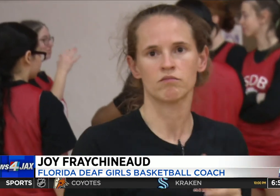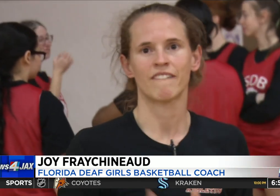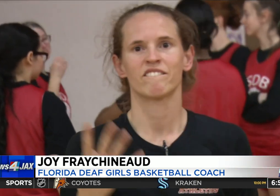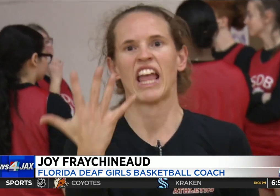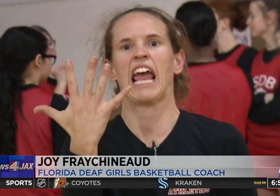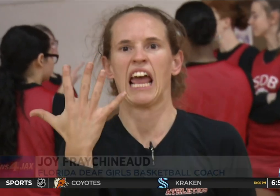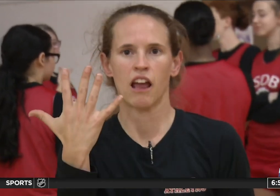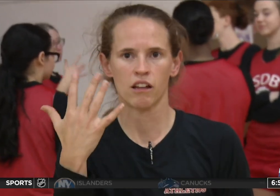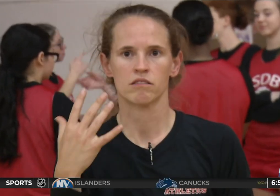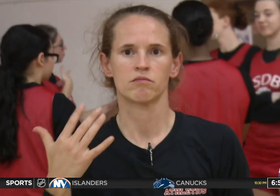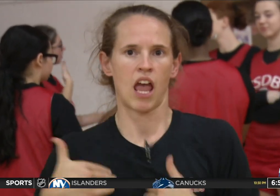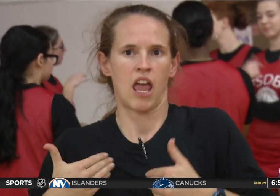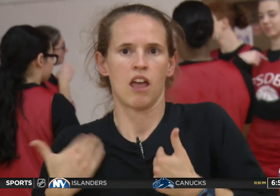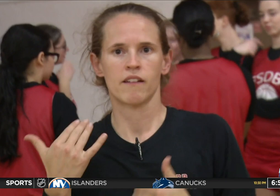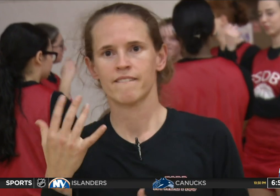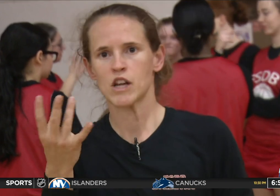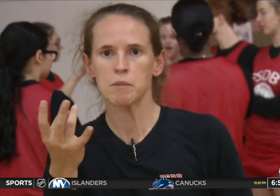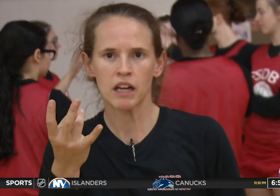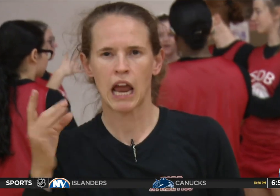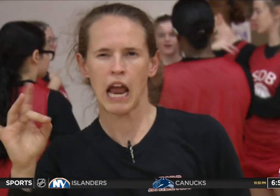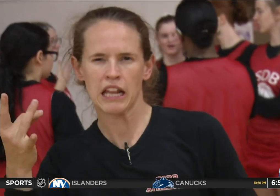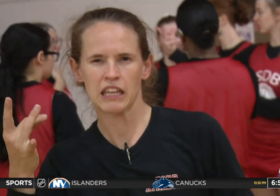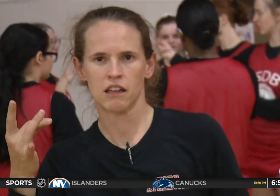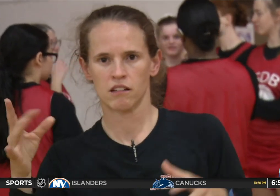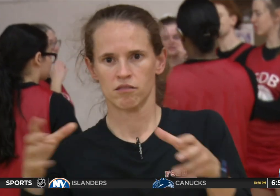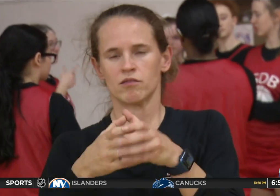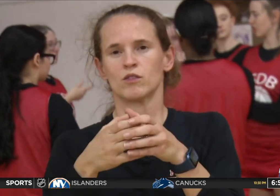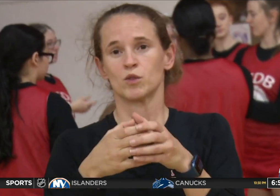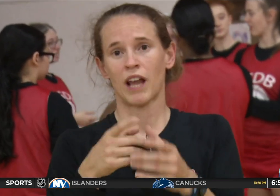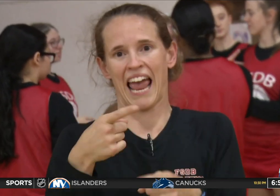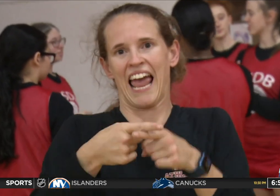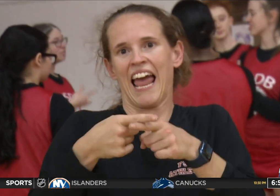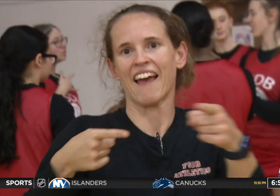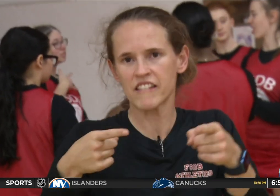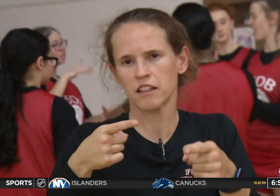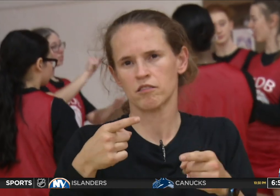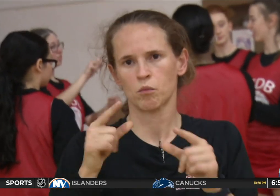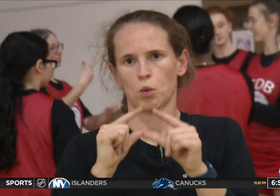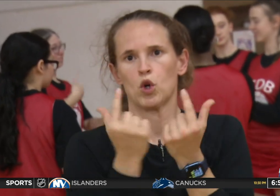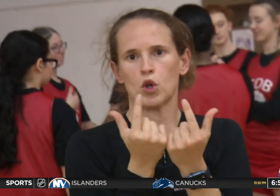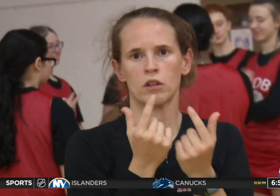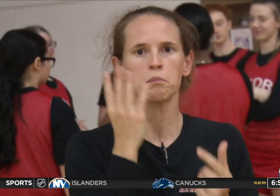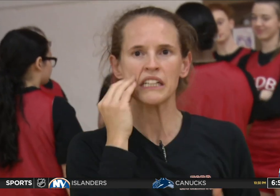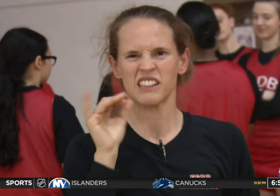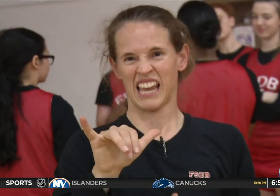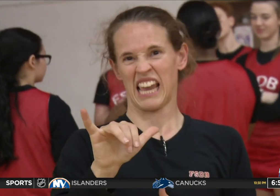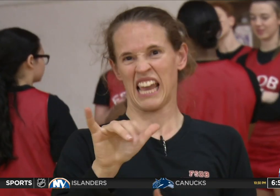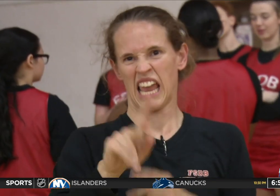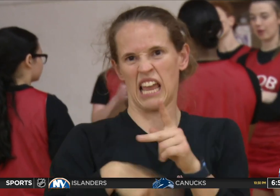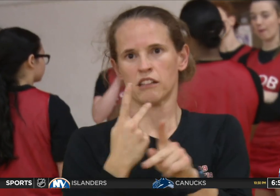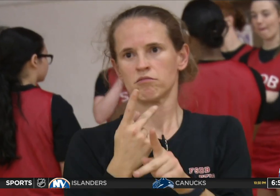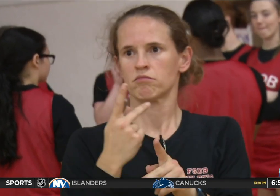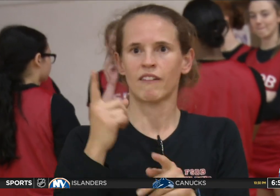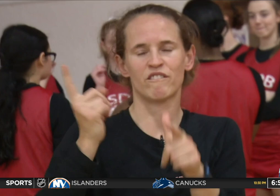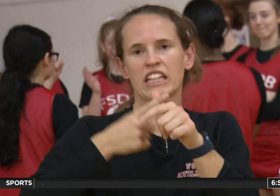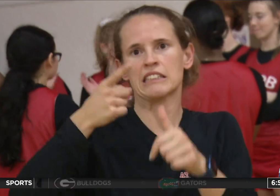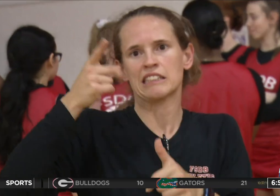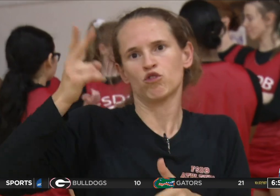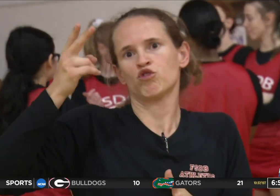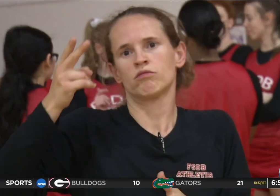We have four seniors and five young under underclassmen in one group. So it's half and half. It's a group that they can experience that kind